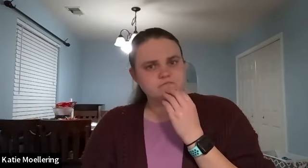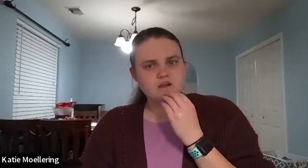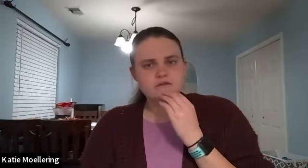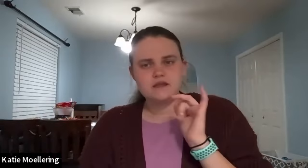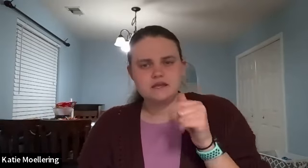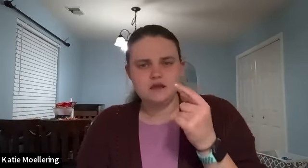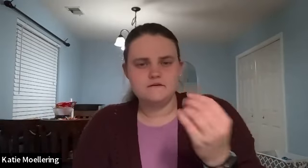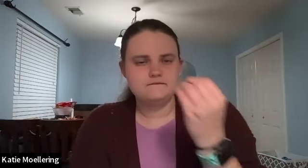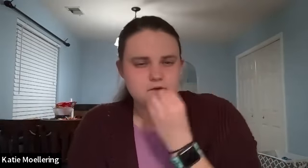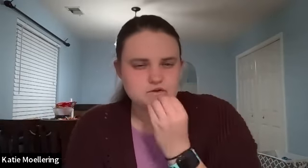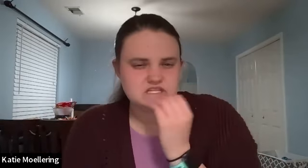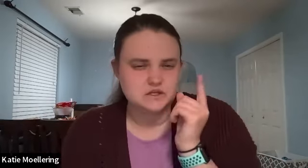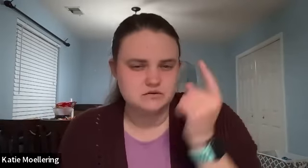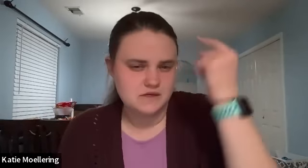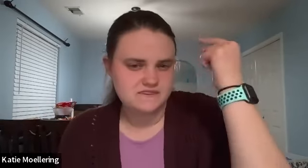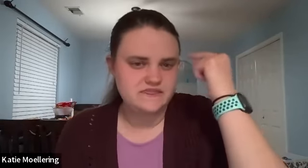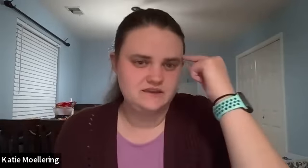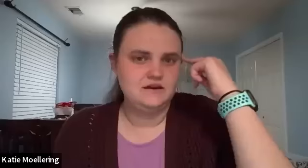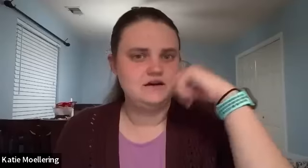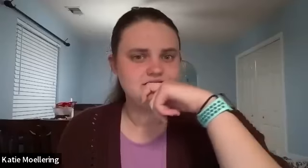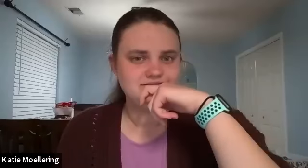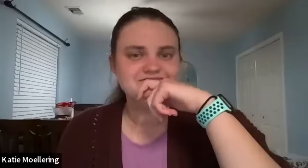Are there any other foods that you can think of?